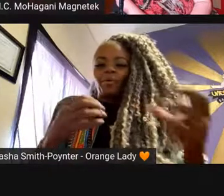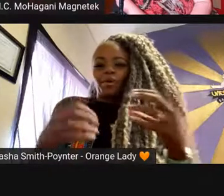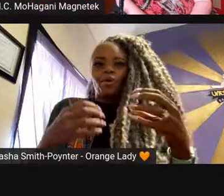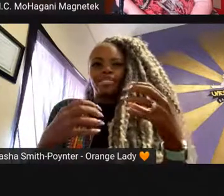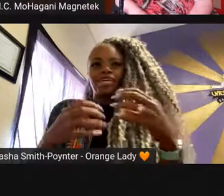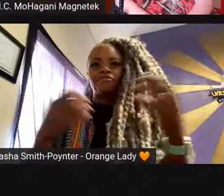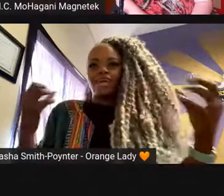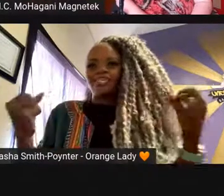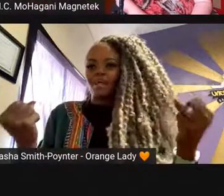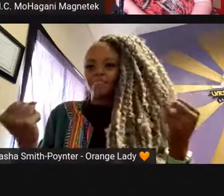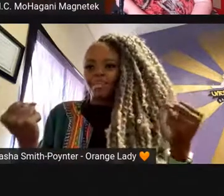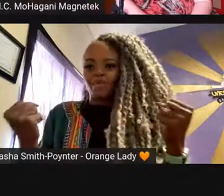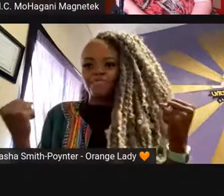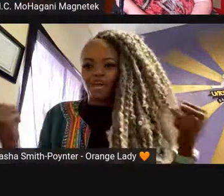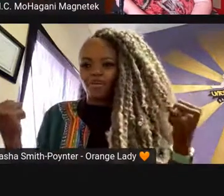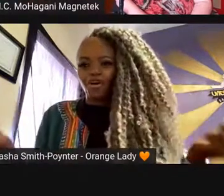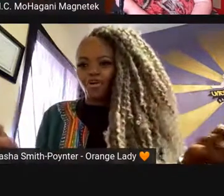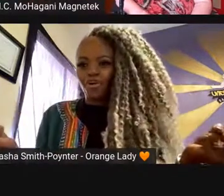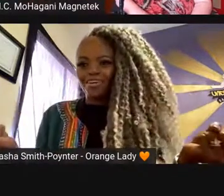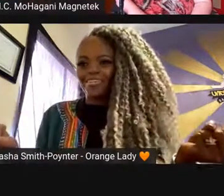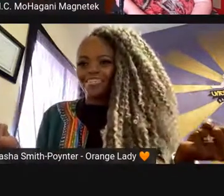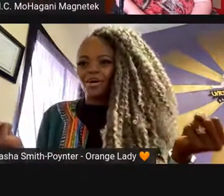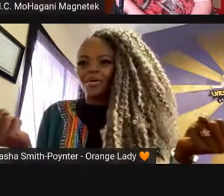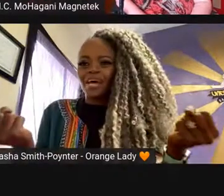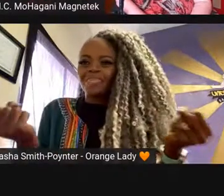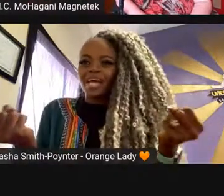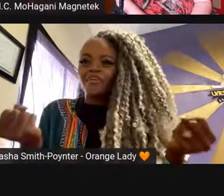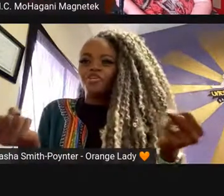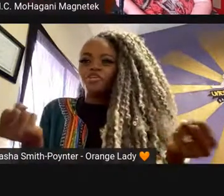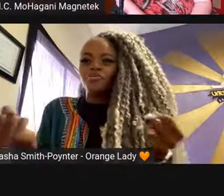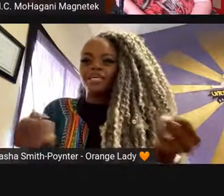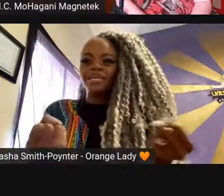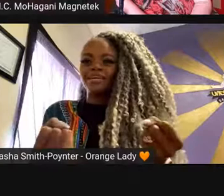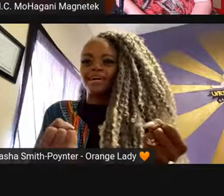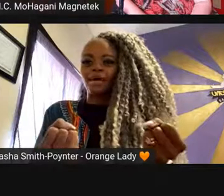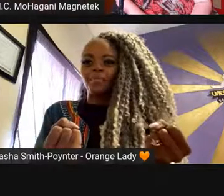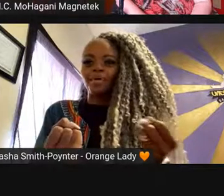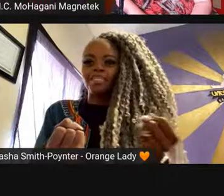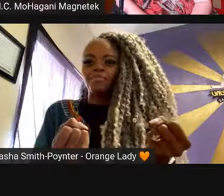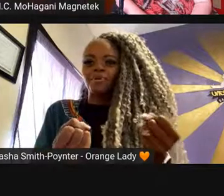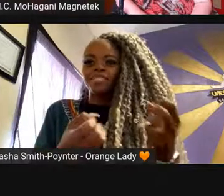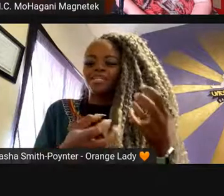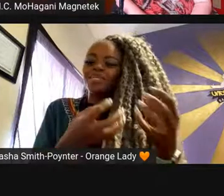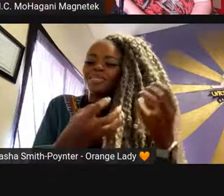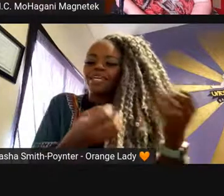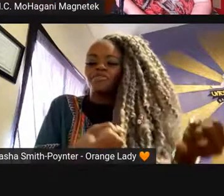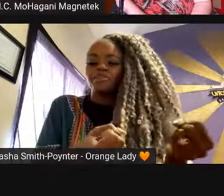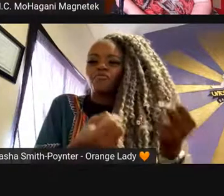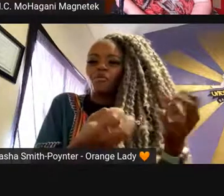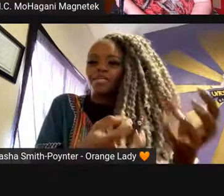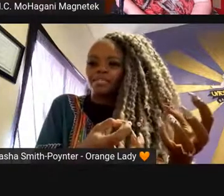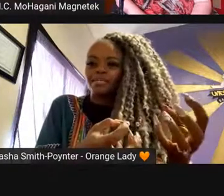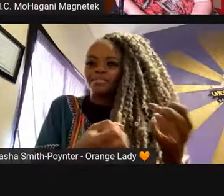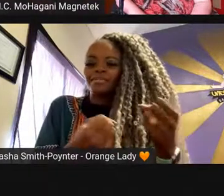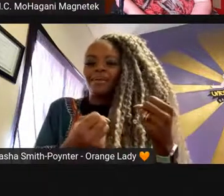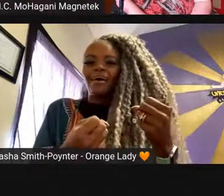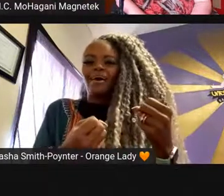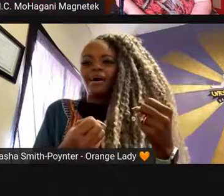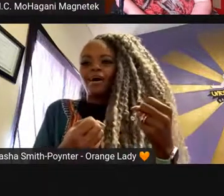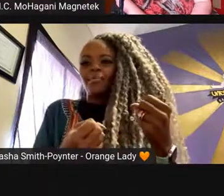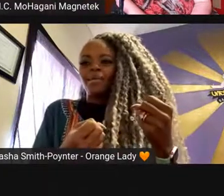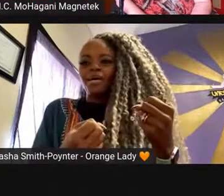and how we were going to convey something that we've never heard. So that was kind of a unique experience because we didn't hear their